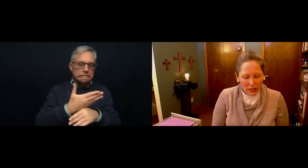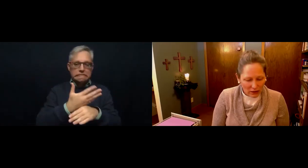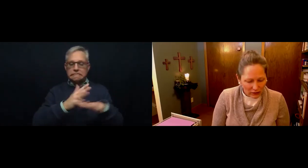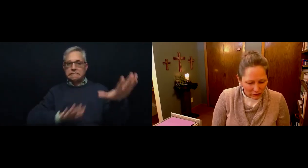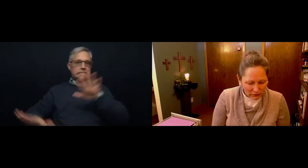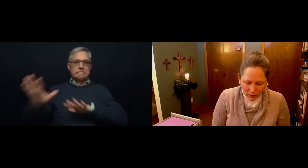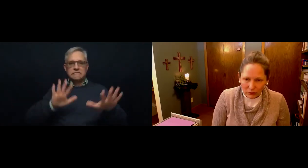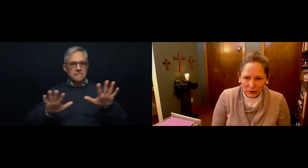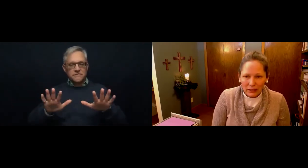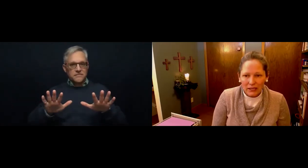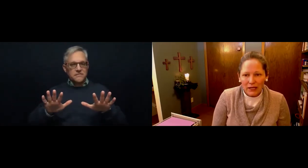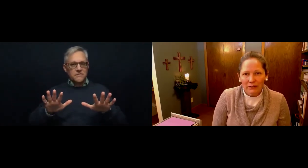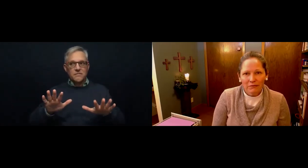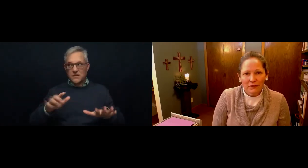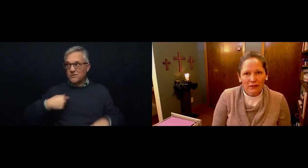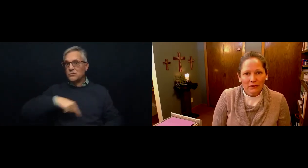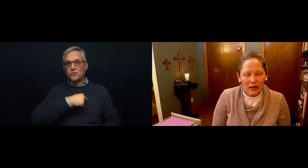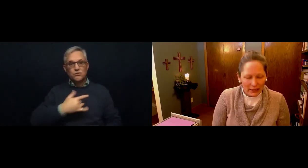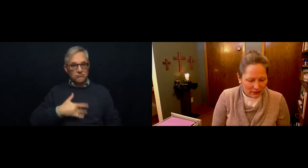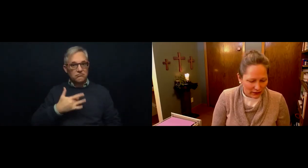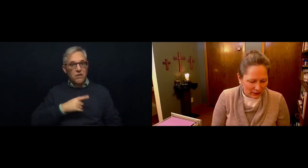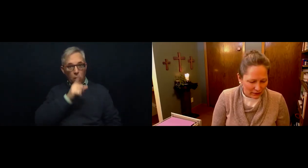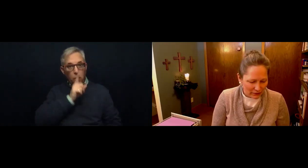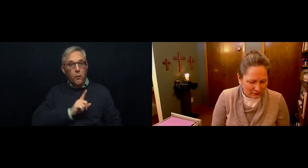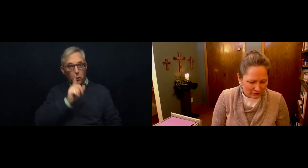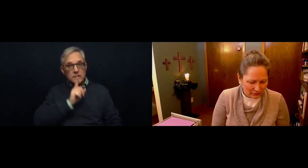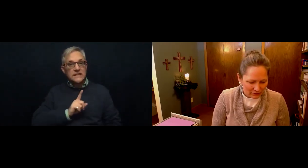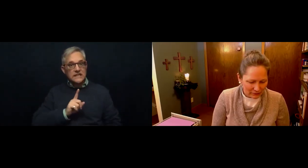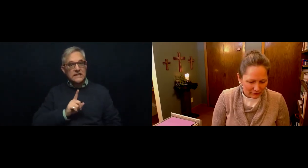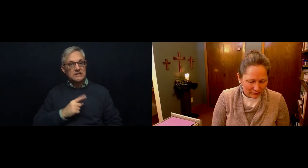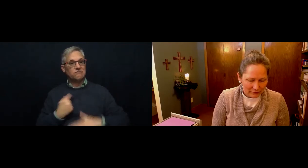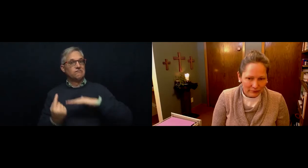and we are lonely and feel isolated.